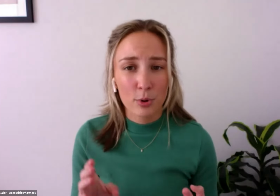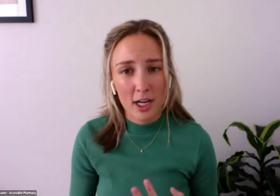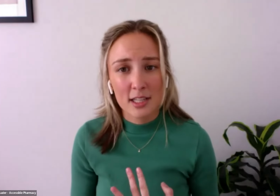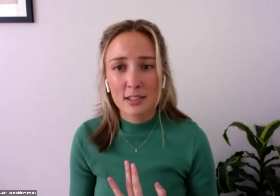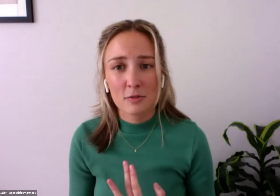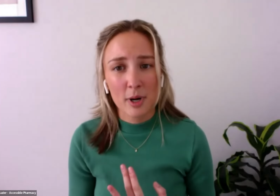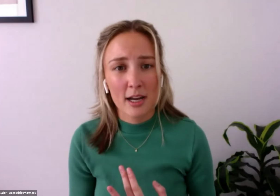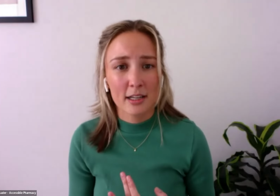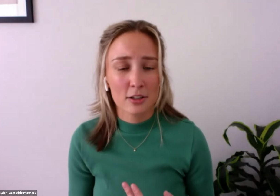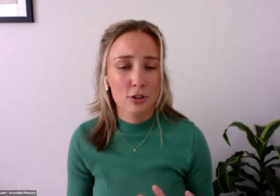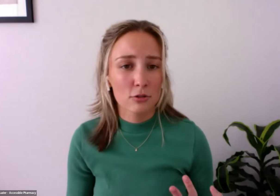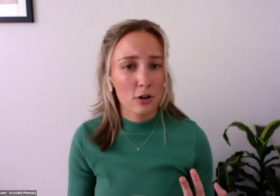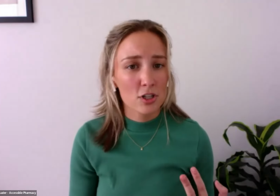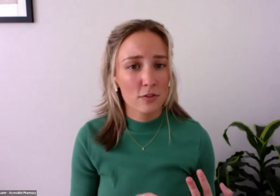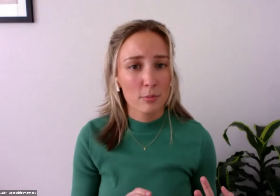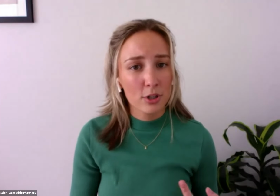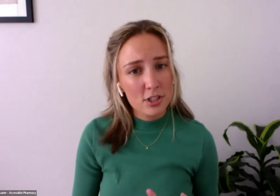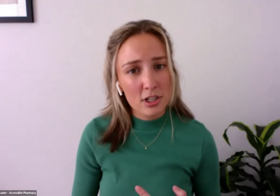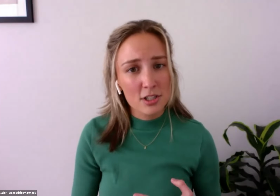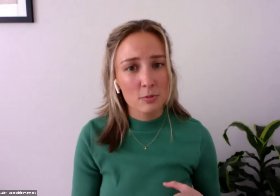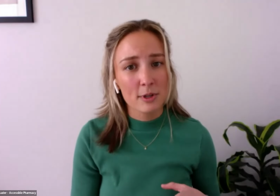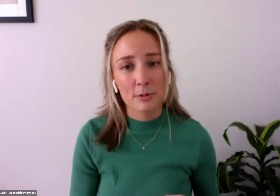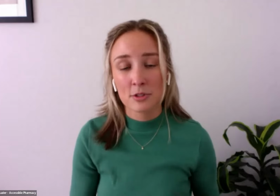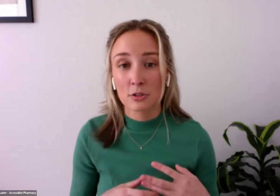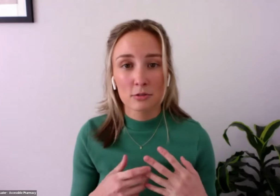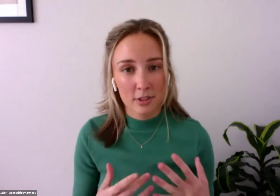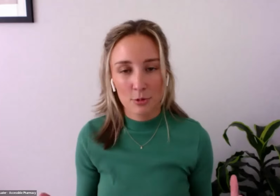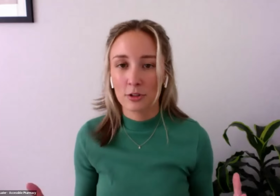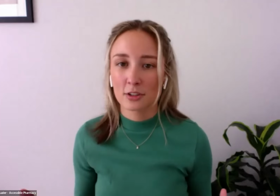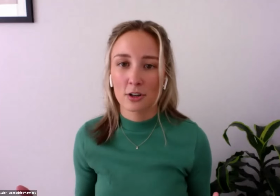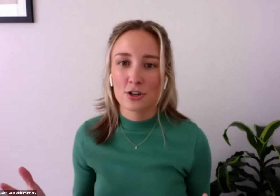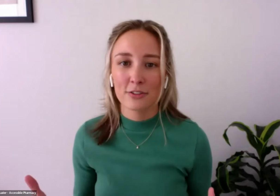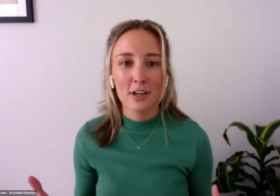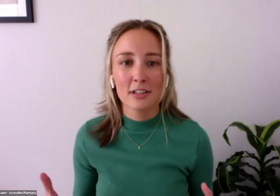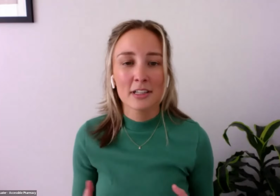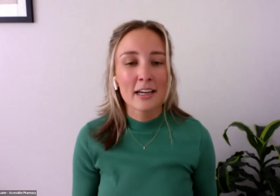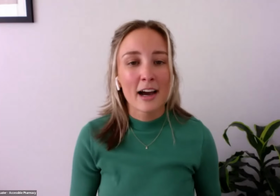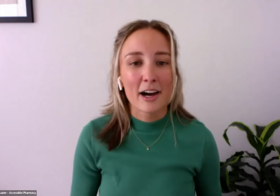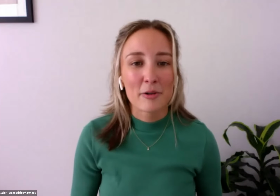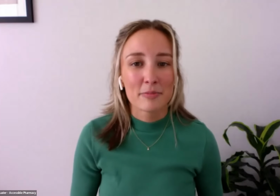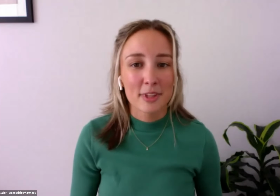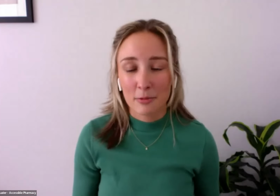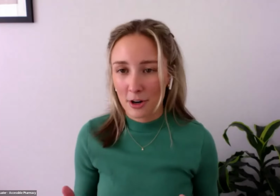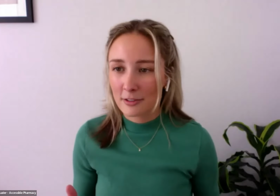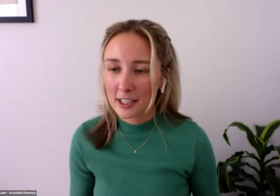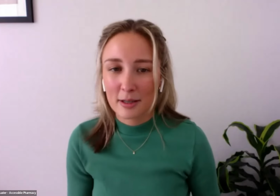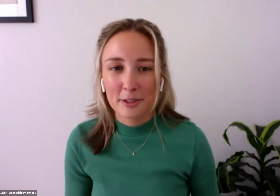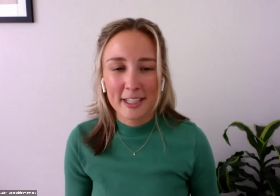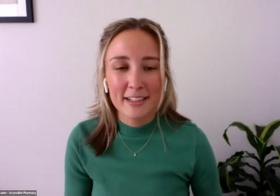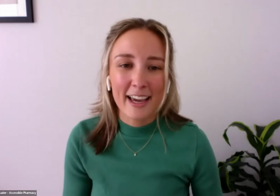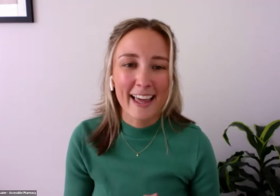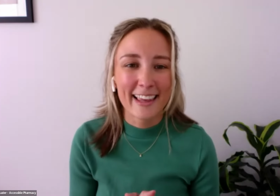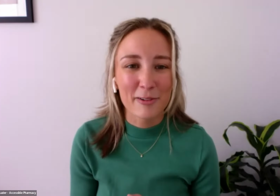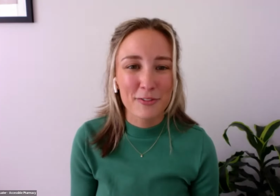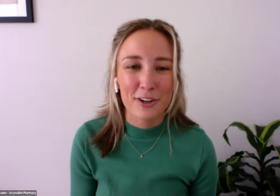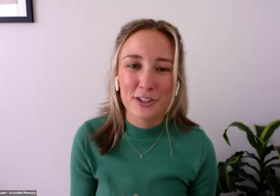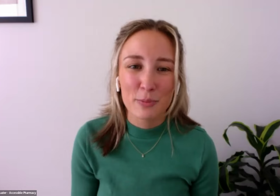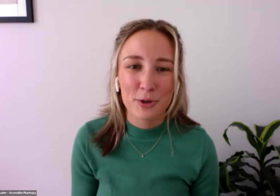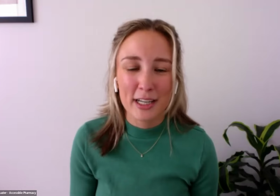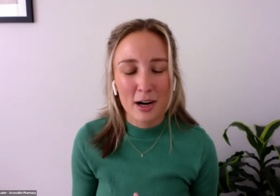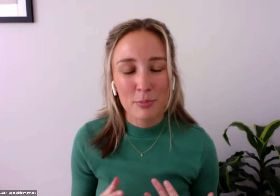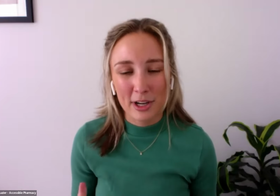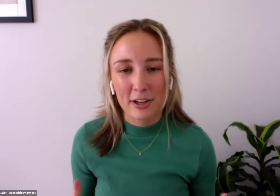We are in the process of buying a new large font printer, so we'll be able to label in larger font than we're already labeling in. And then